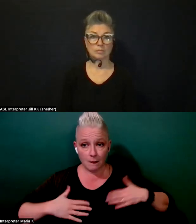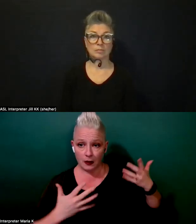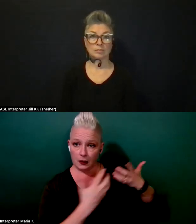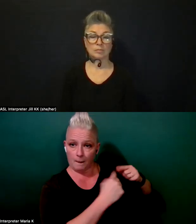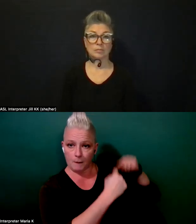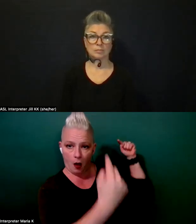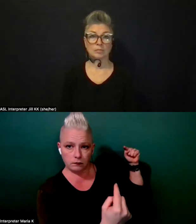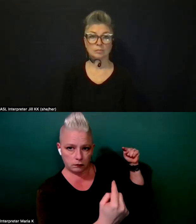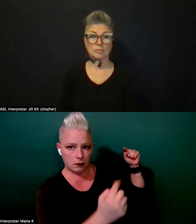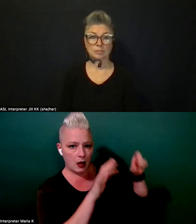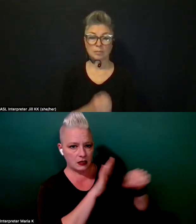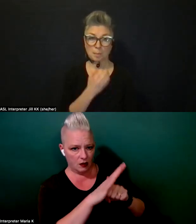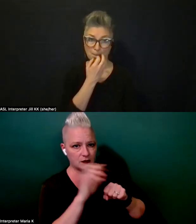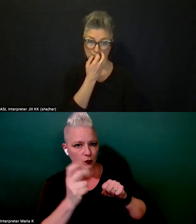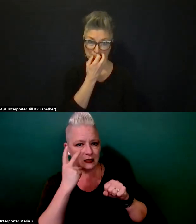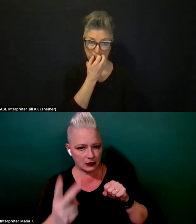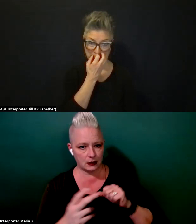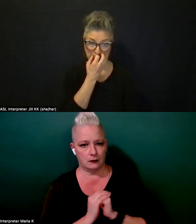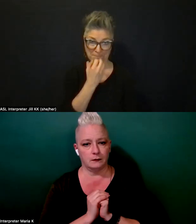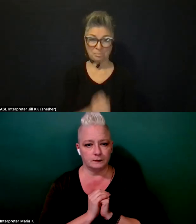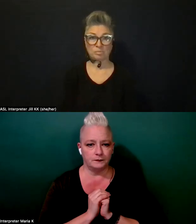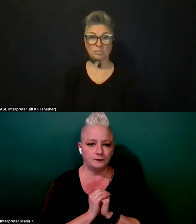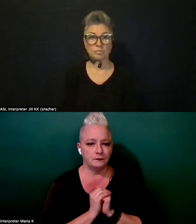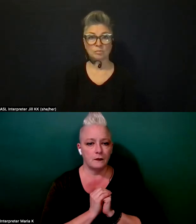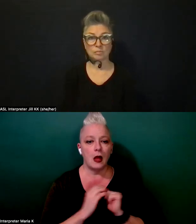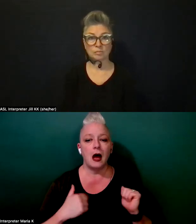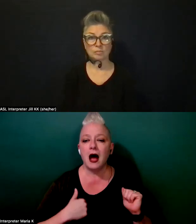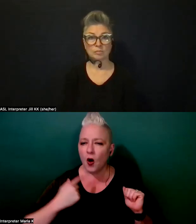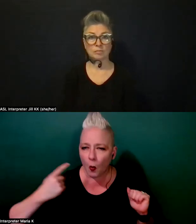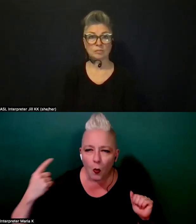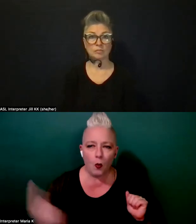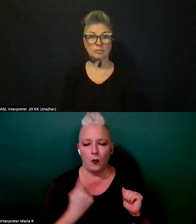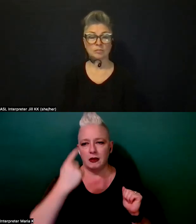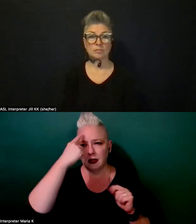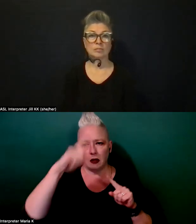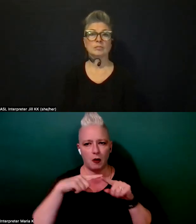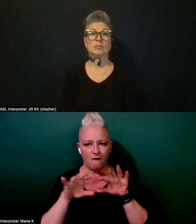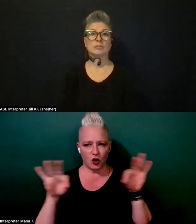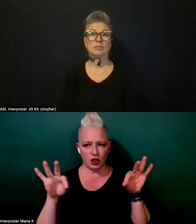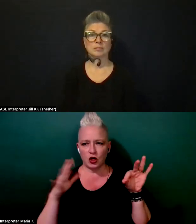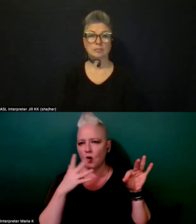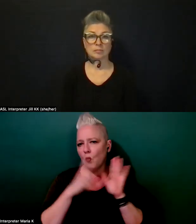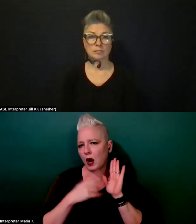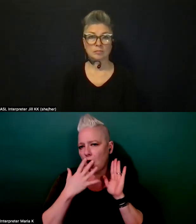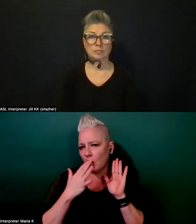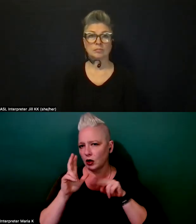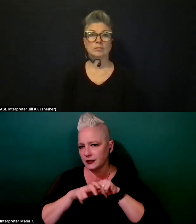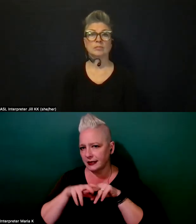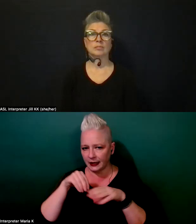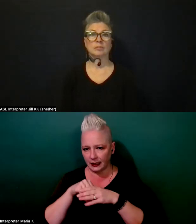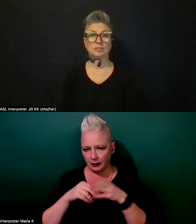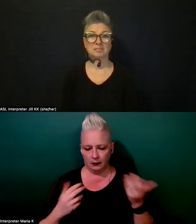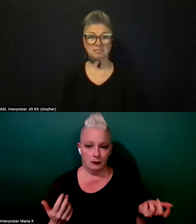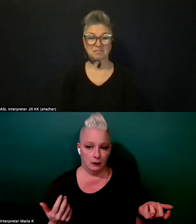enough contrast. And I'm always thinking about what color the furniture is that the person's sitting in because they could